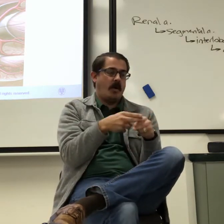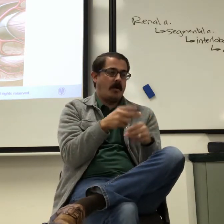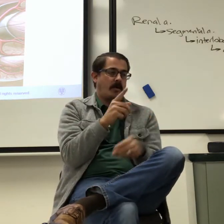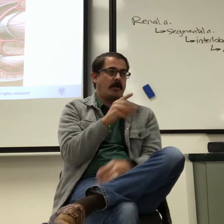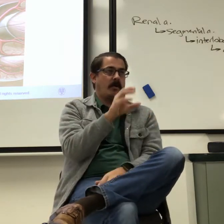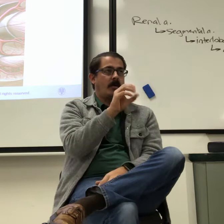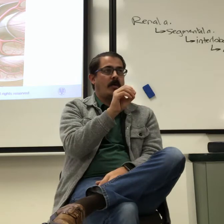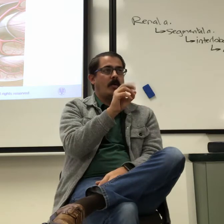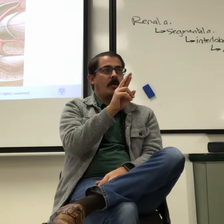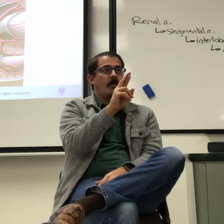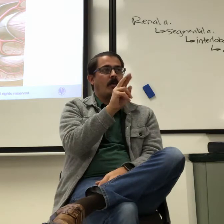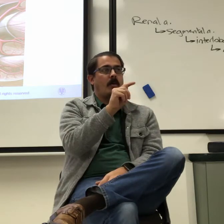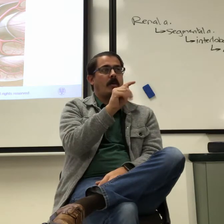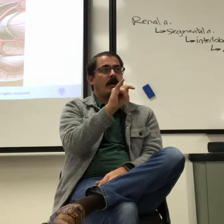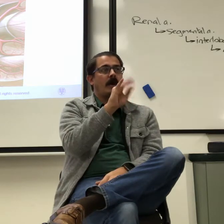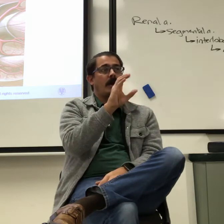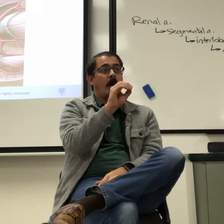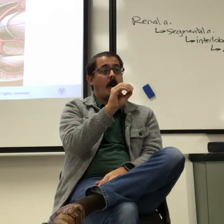cortical